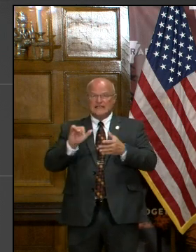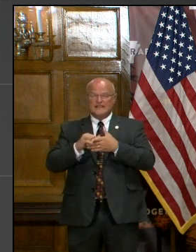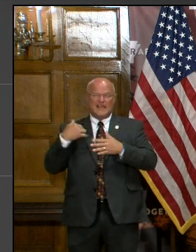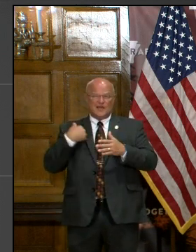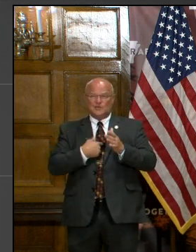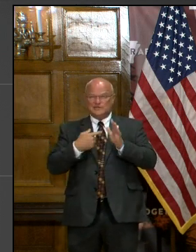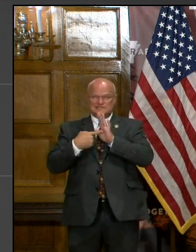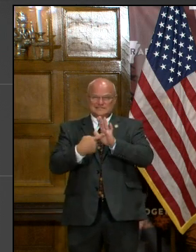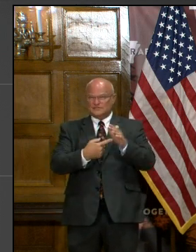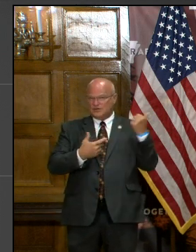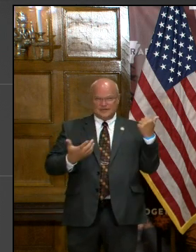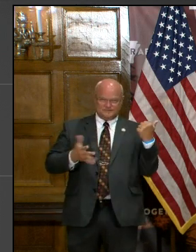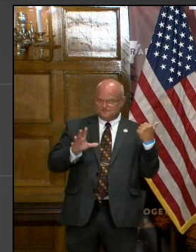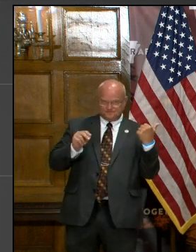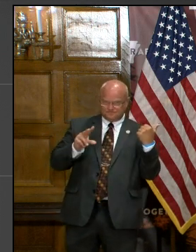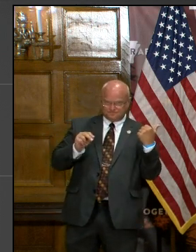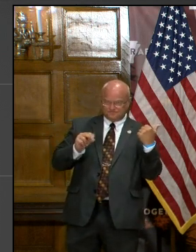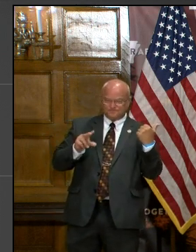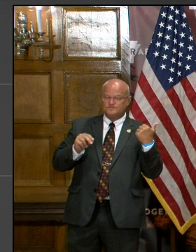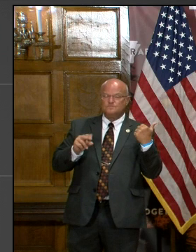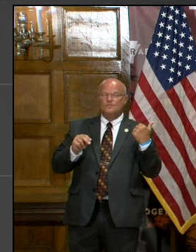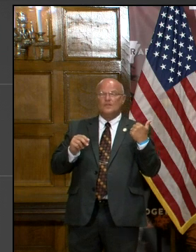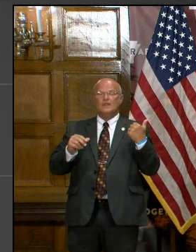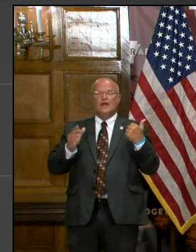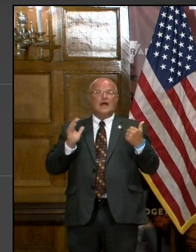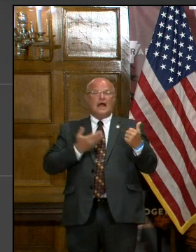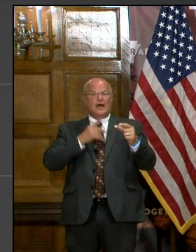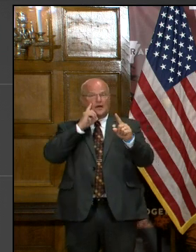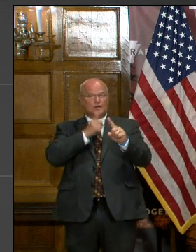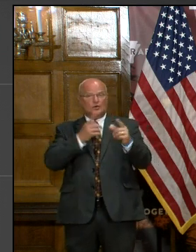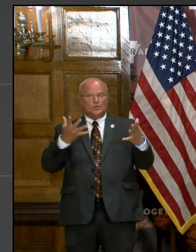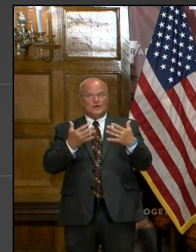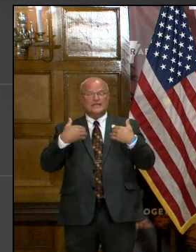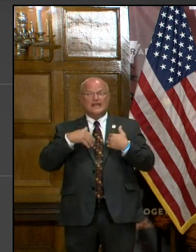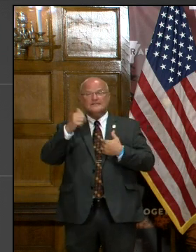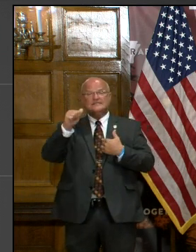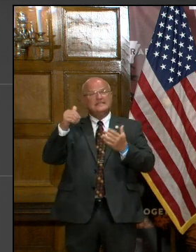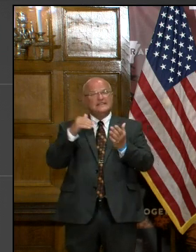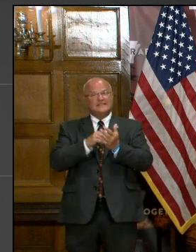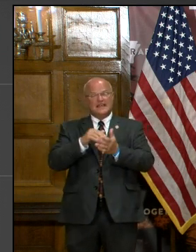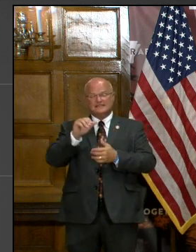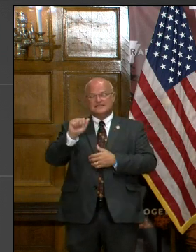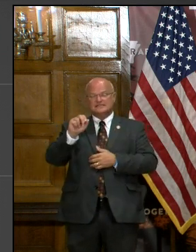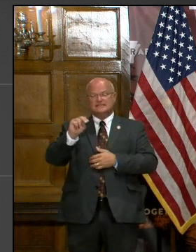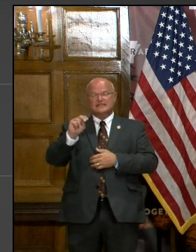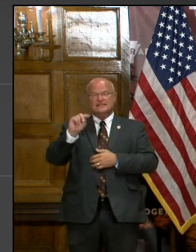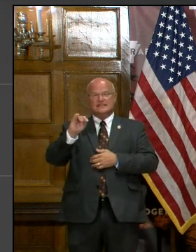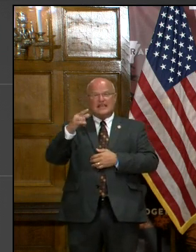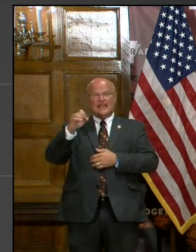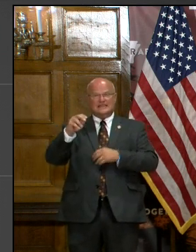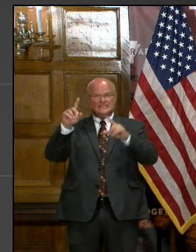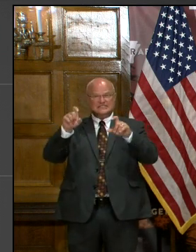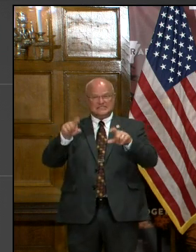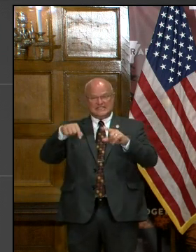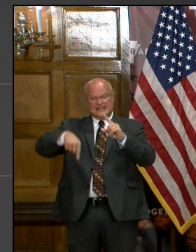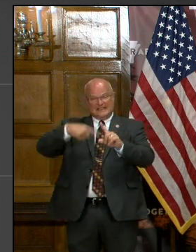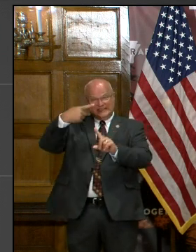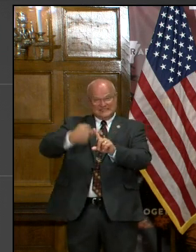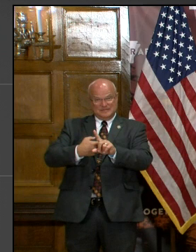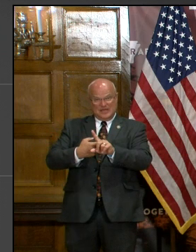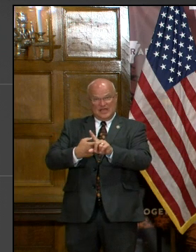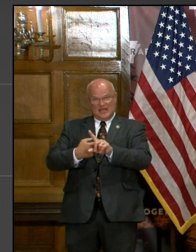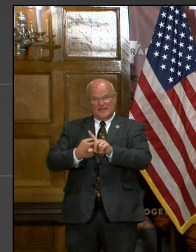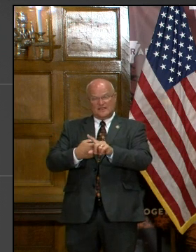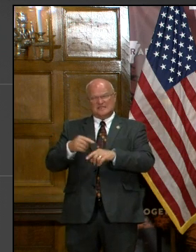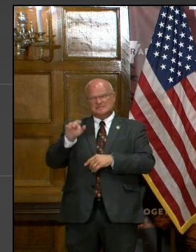that we just recited. Our goal was to have 10,000 antigen tests through the course of the month.